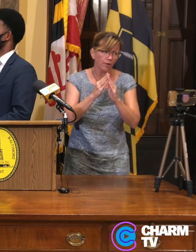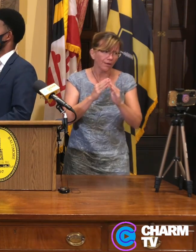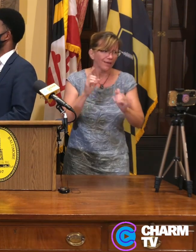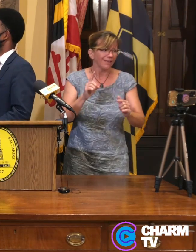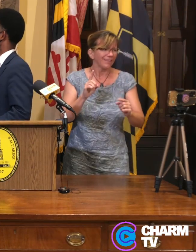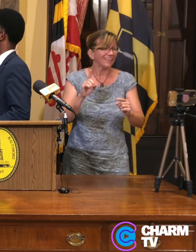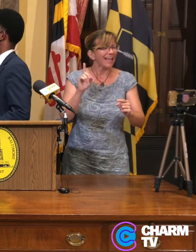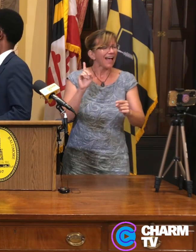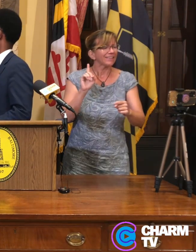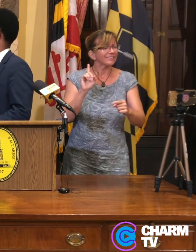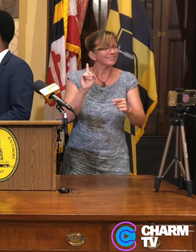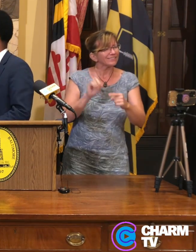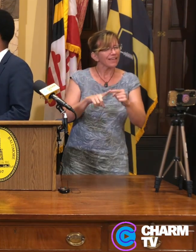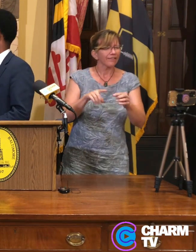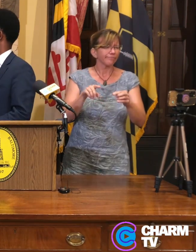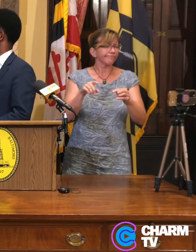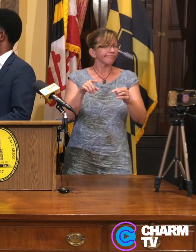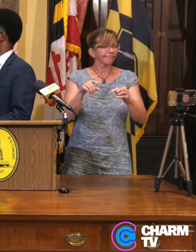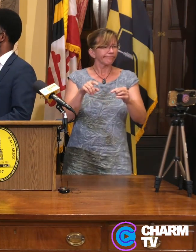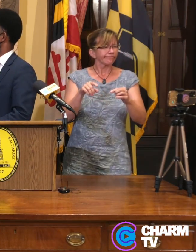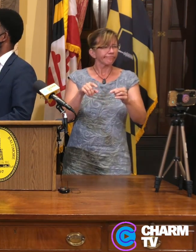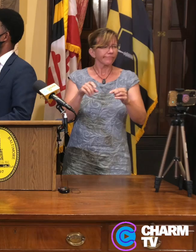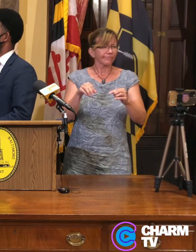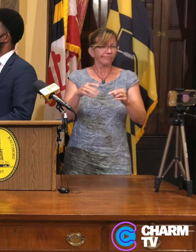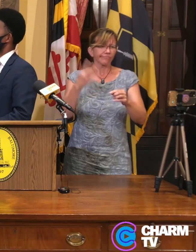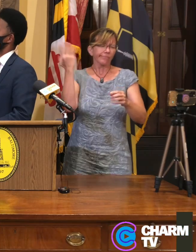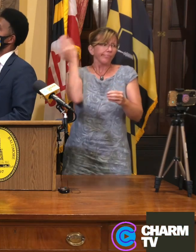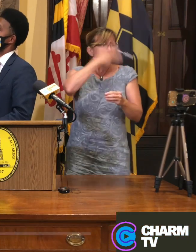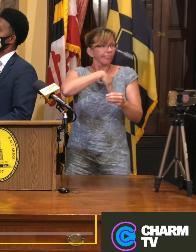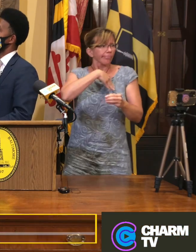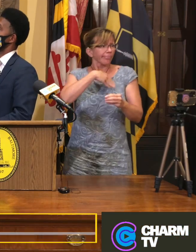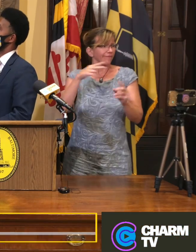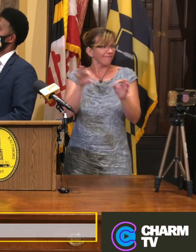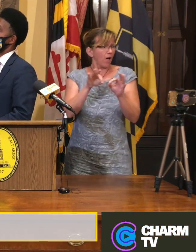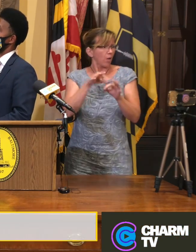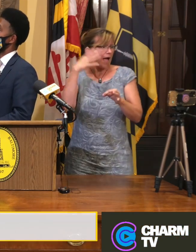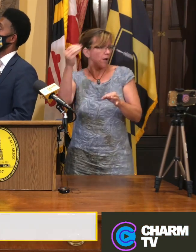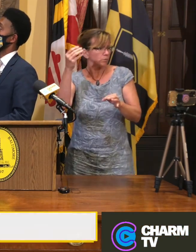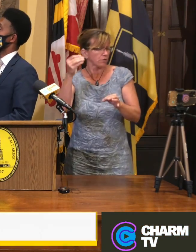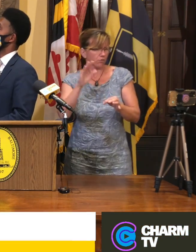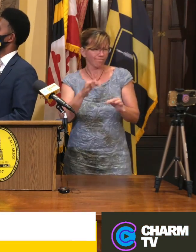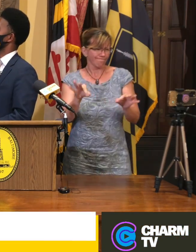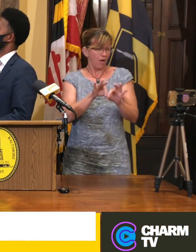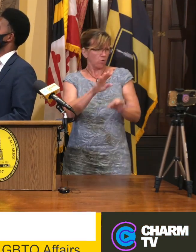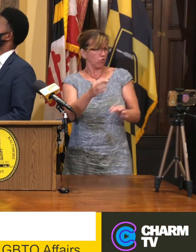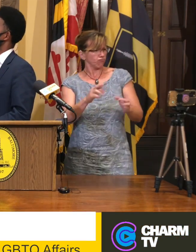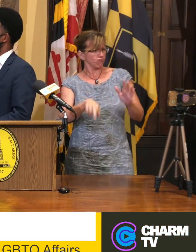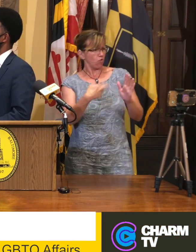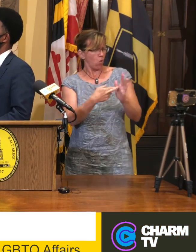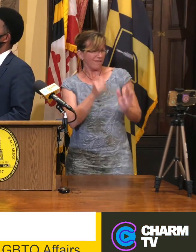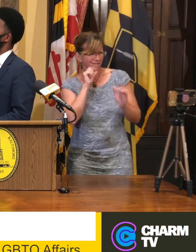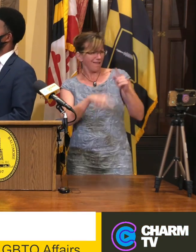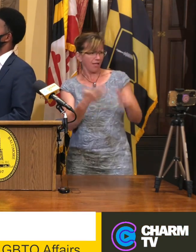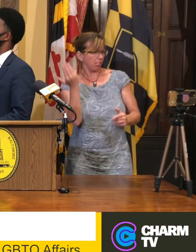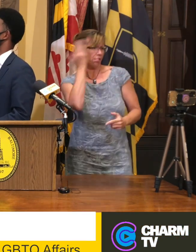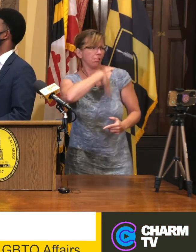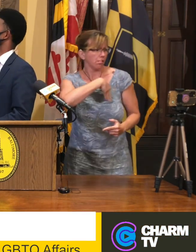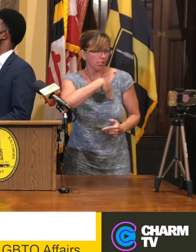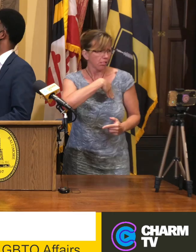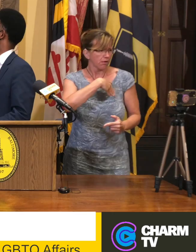because we're not always going to be here. We know that our job is to do these things so they don't have to be done again